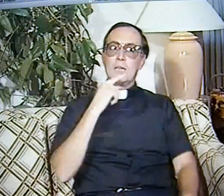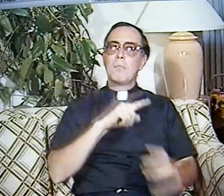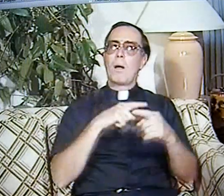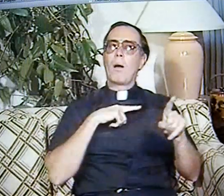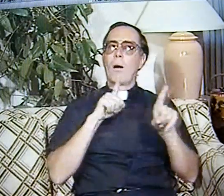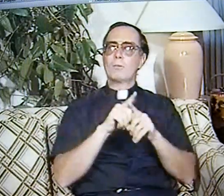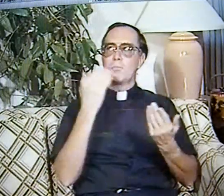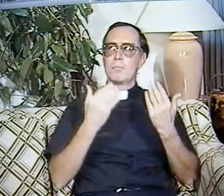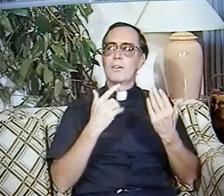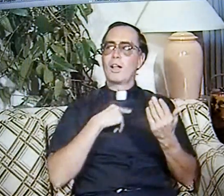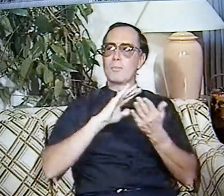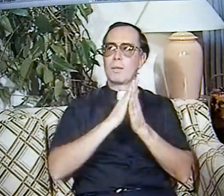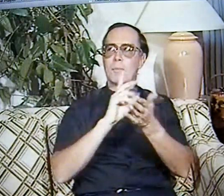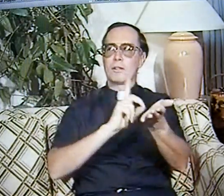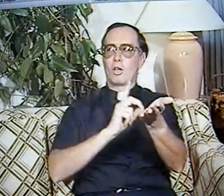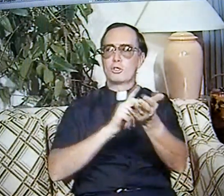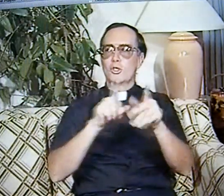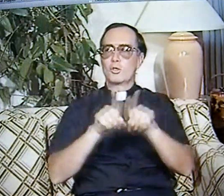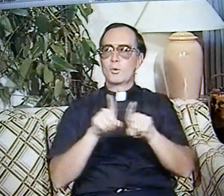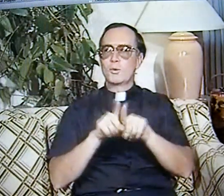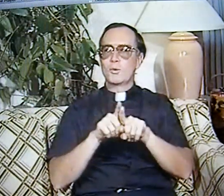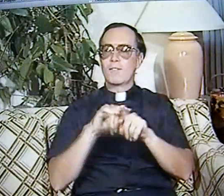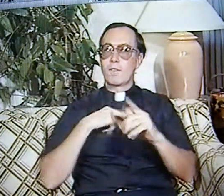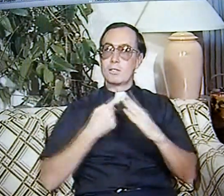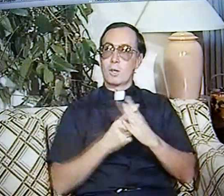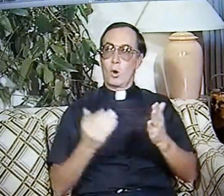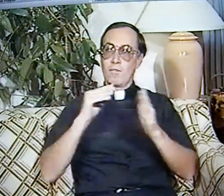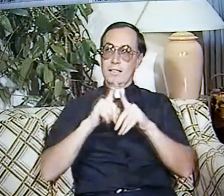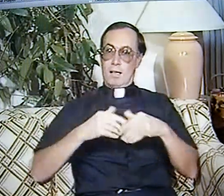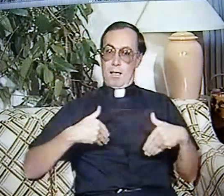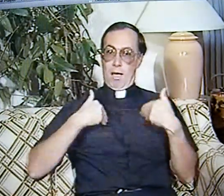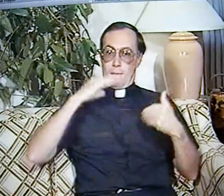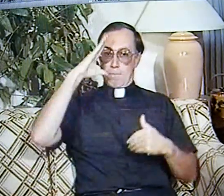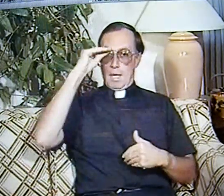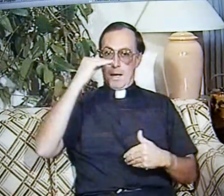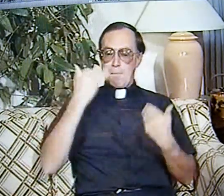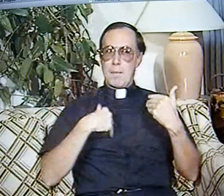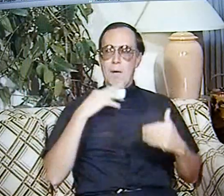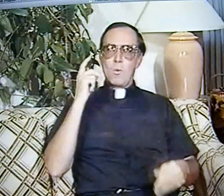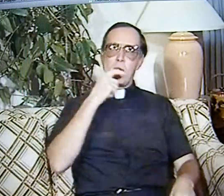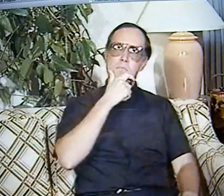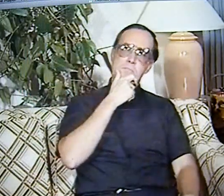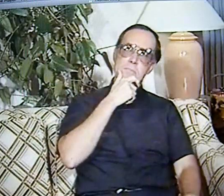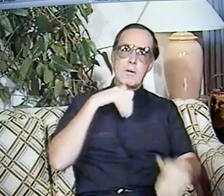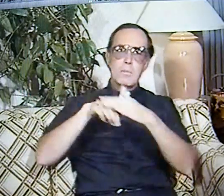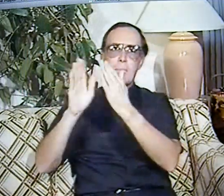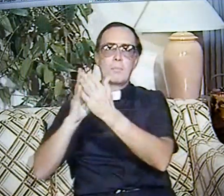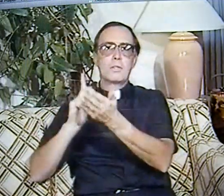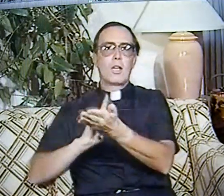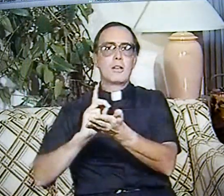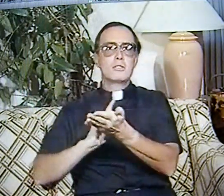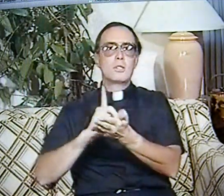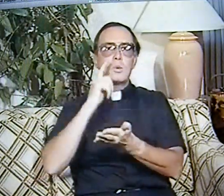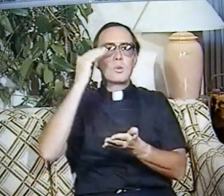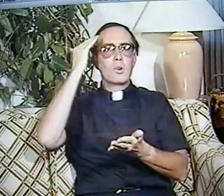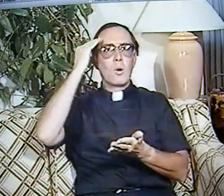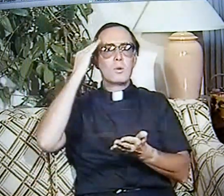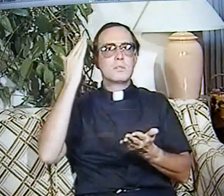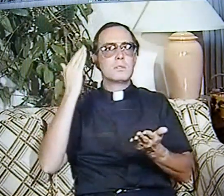back and think, would I have done this again the same way? Maybe I would have been a doctor. Maybe I would have been a